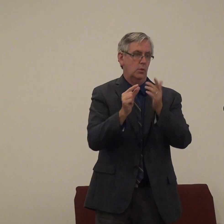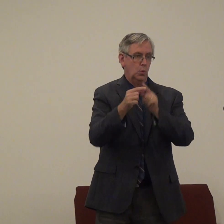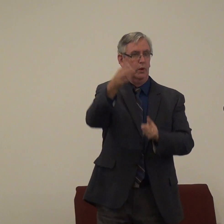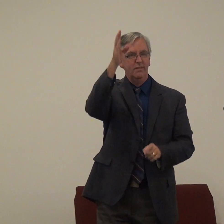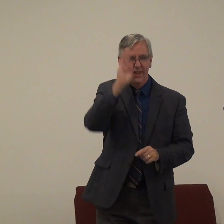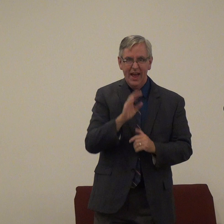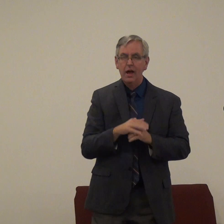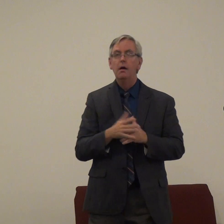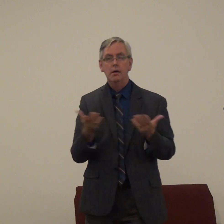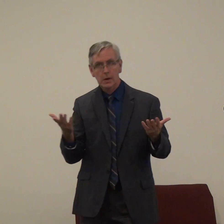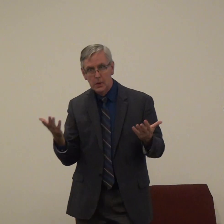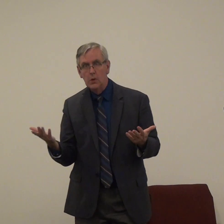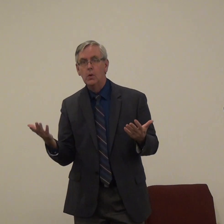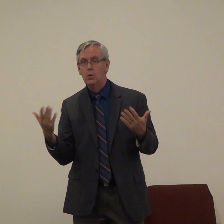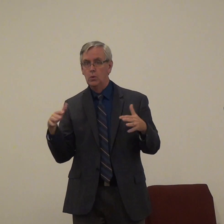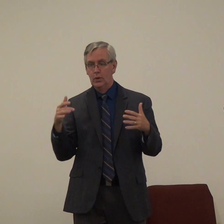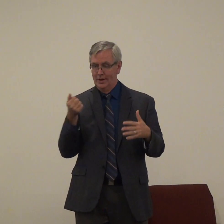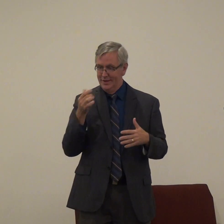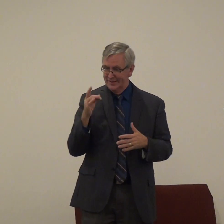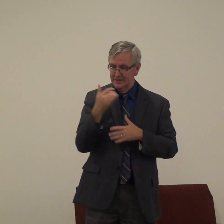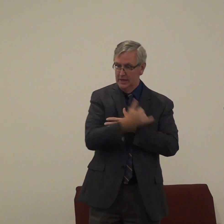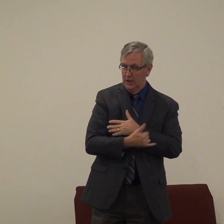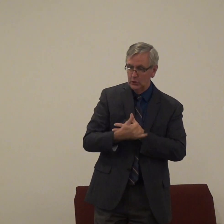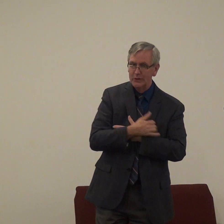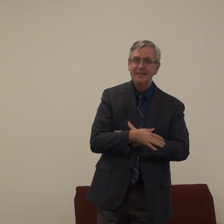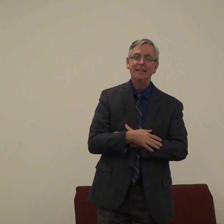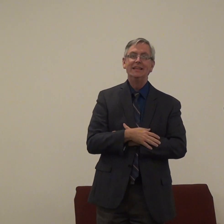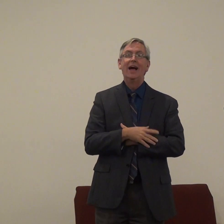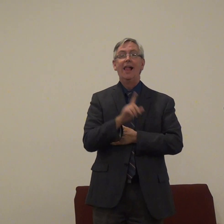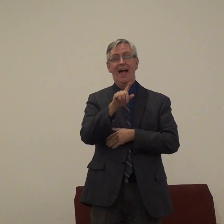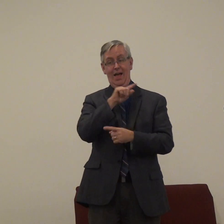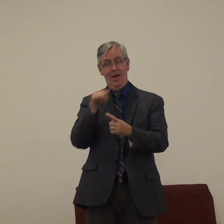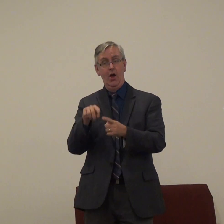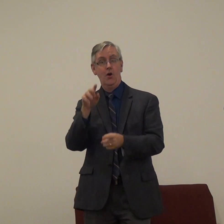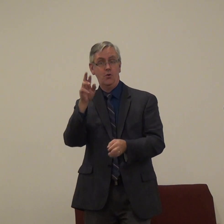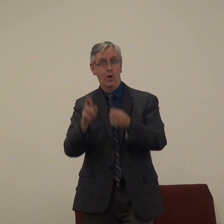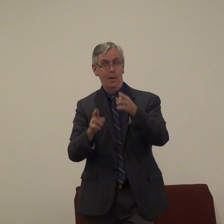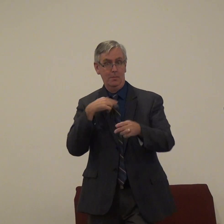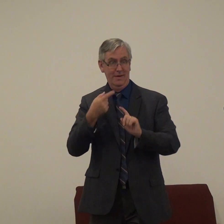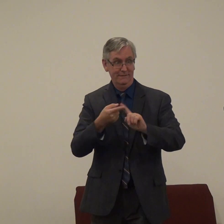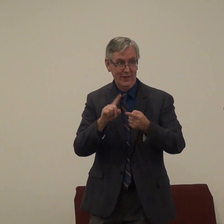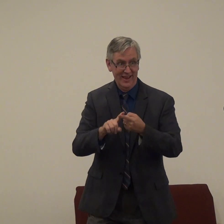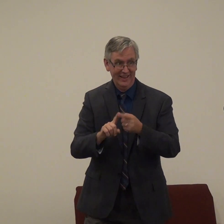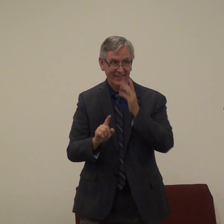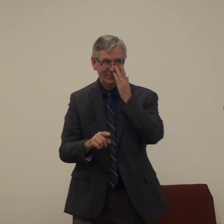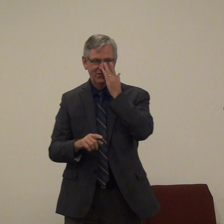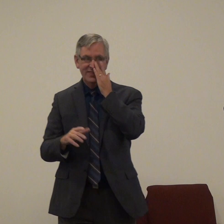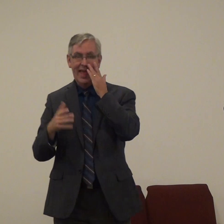spreading the gospel and the word of God. But we have 18 countries that have asked us to come.